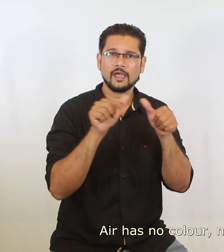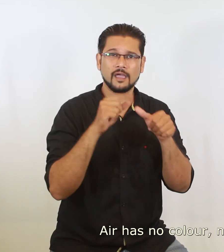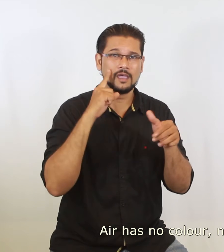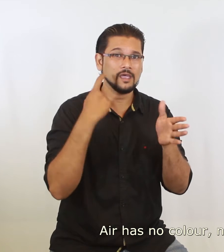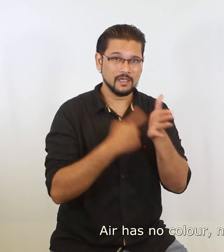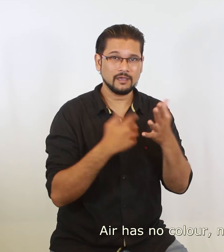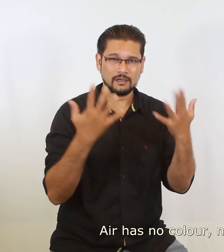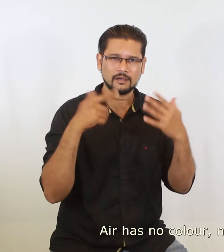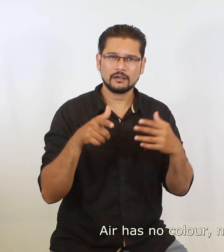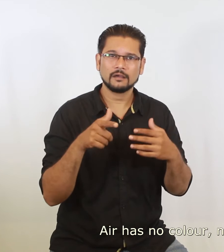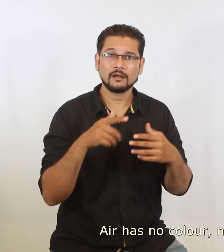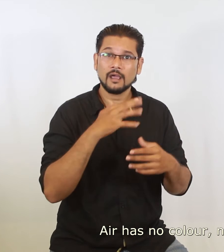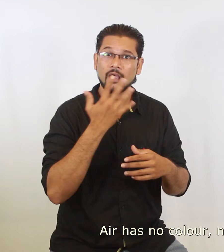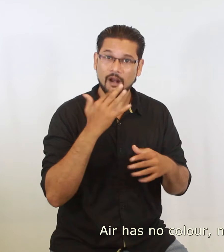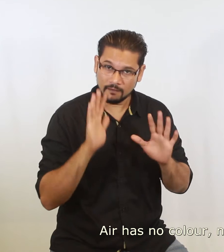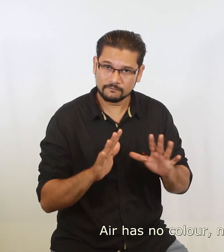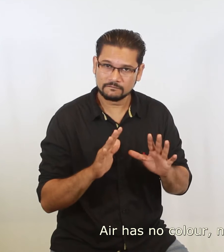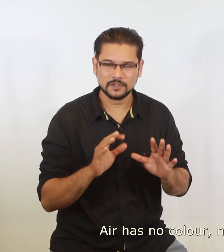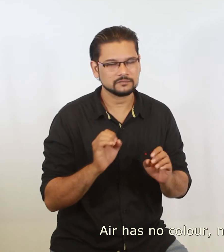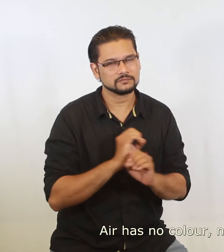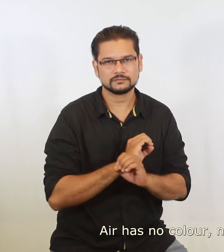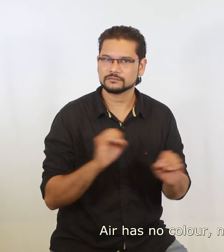Air has no color, no smell.